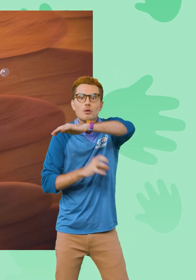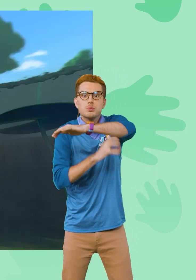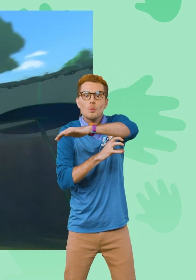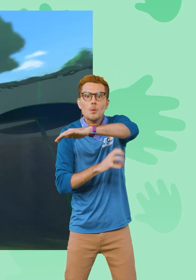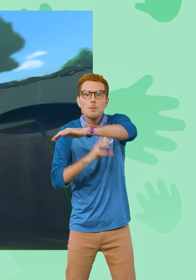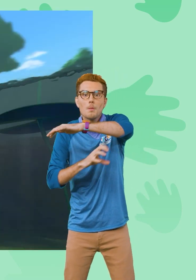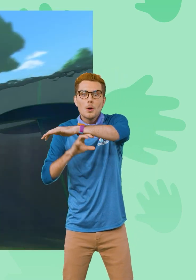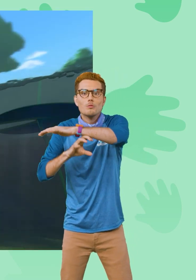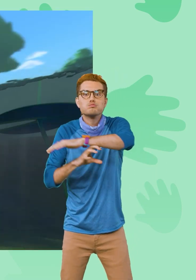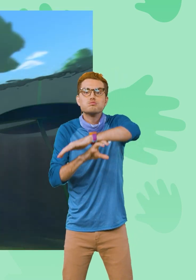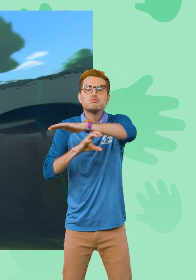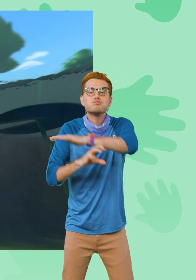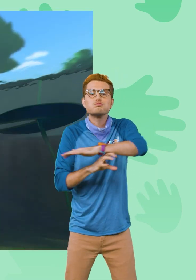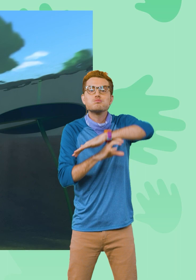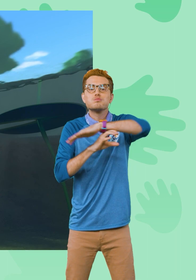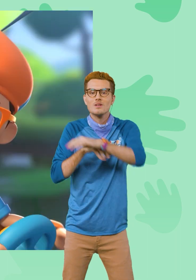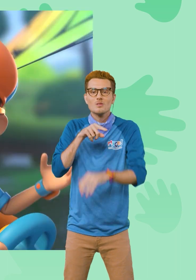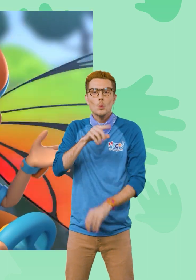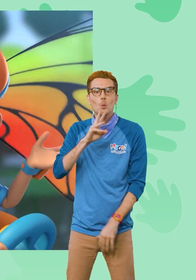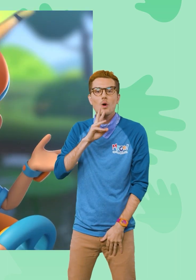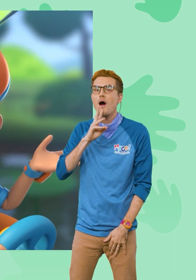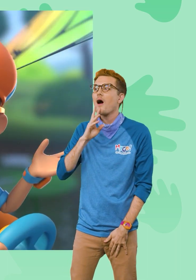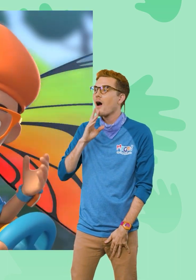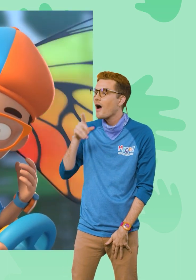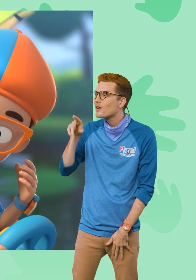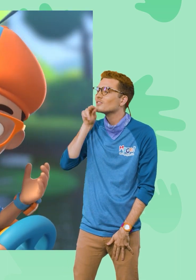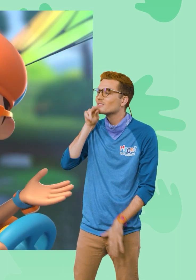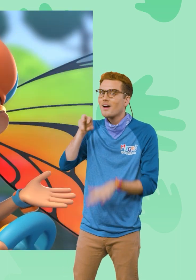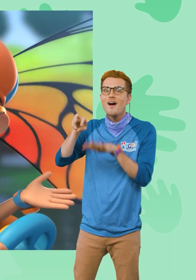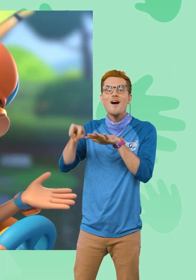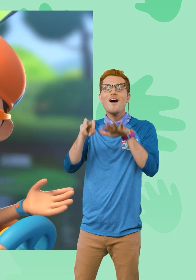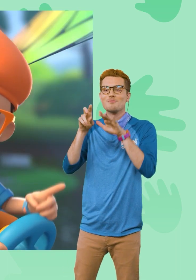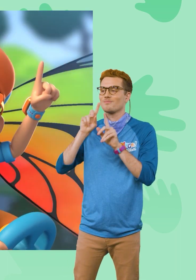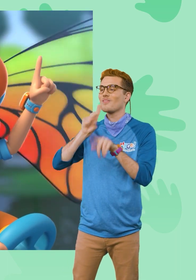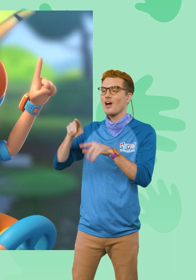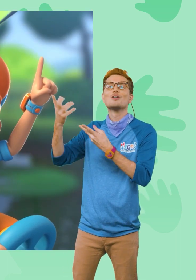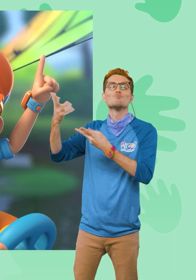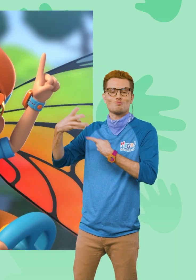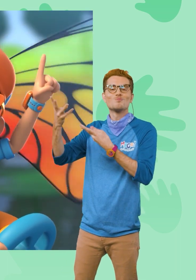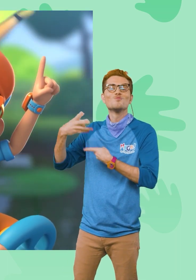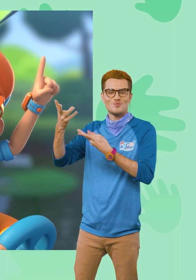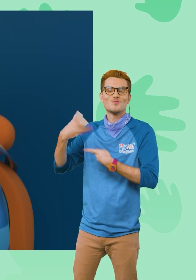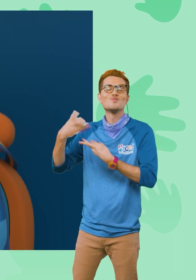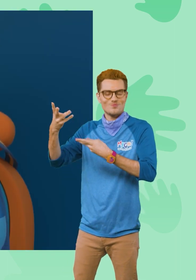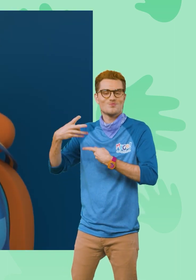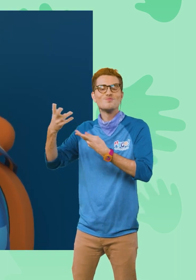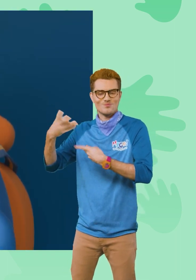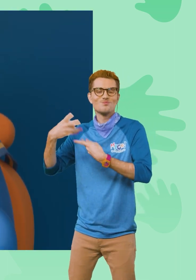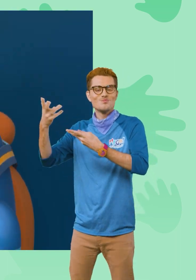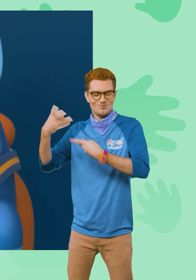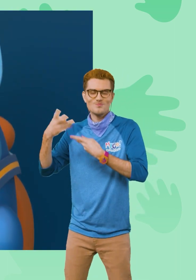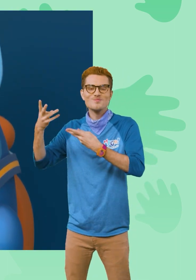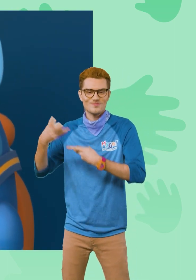bubbles and air floats in water. So, ducks float. Upload answer, D.Bo.